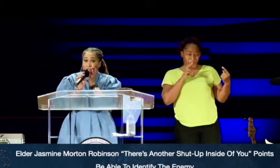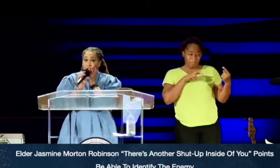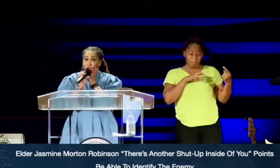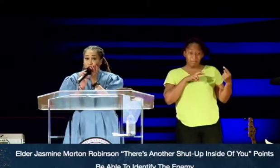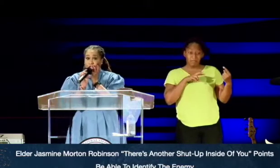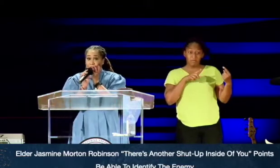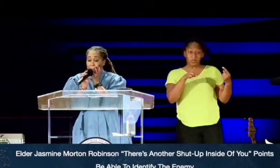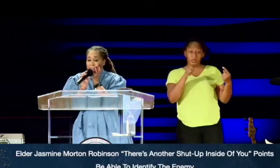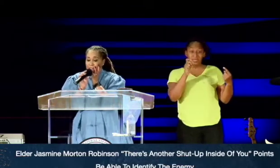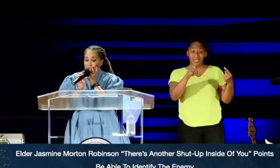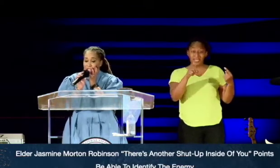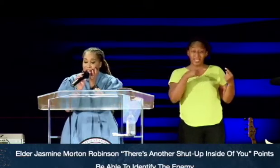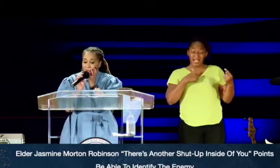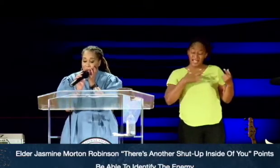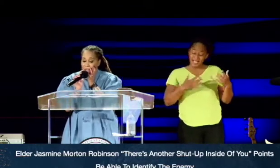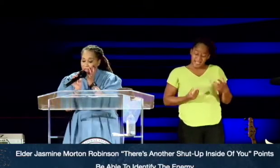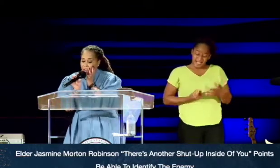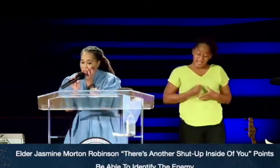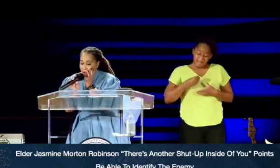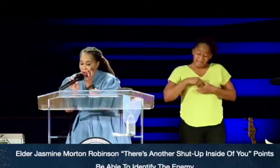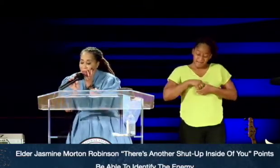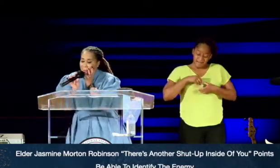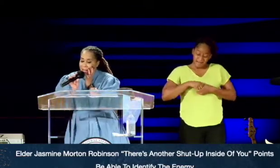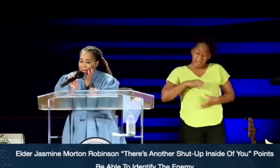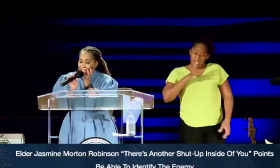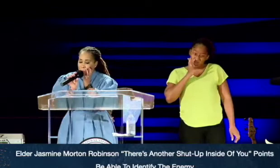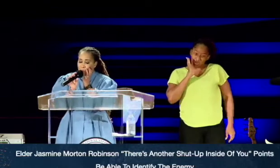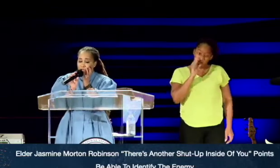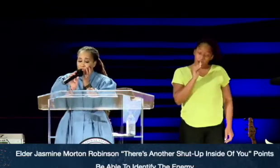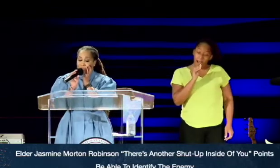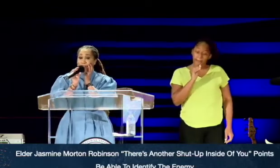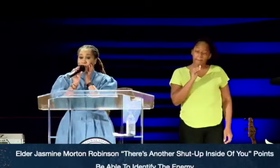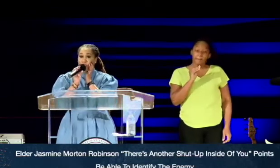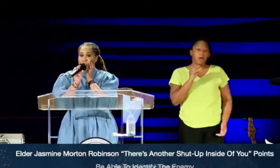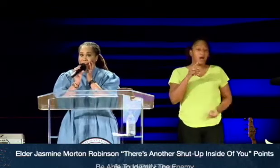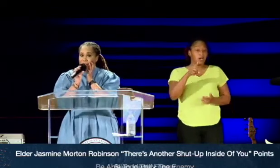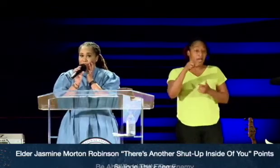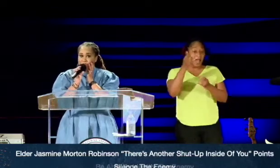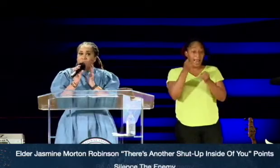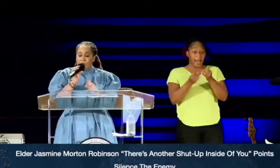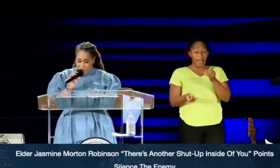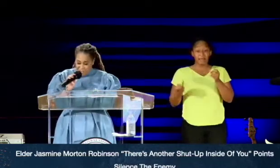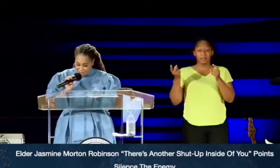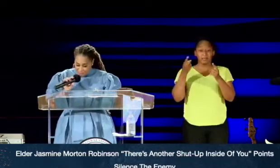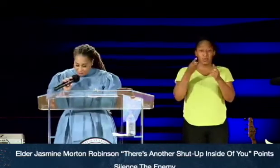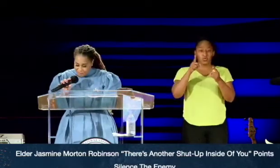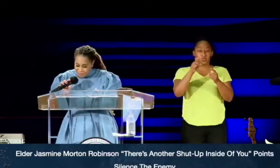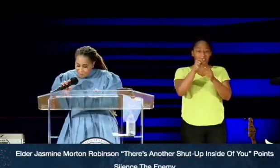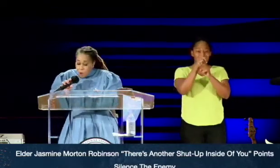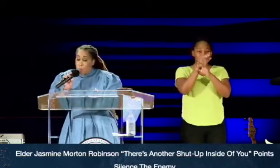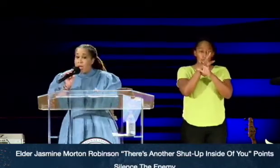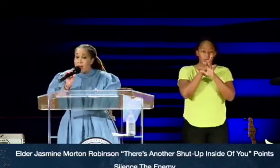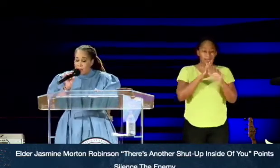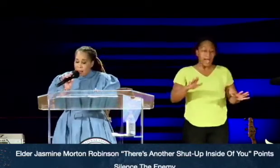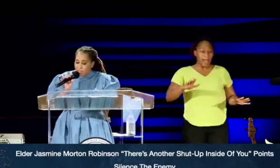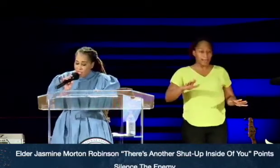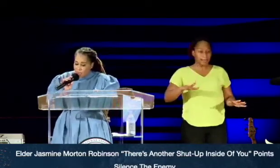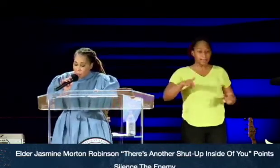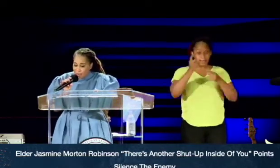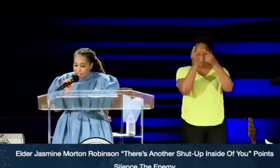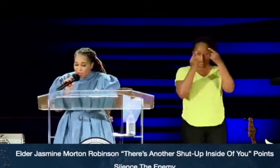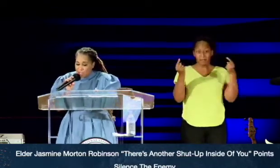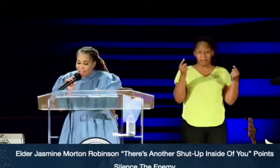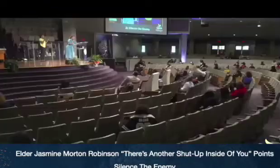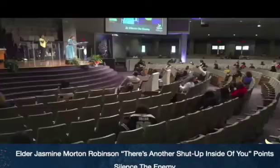say, you got to get your shut up back inside of you. There's another one. My last point is, you've got to silence the enemy. Where are my